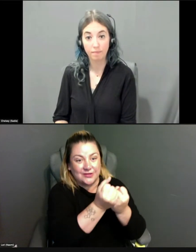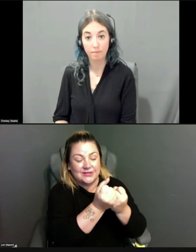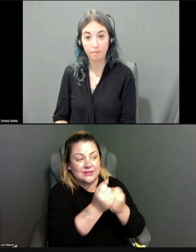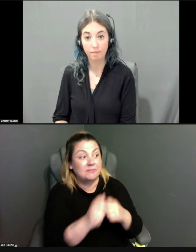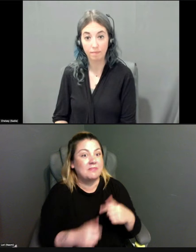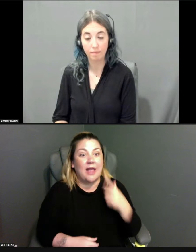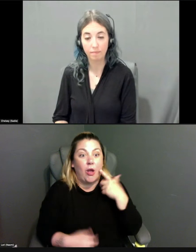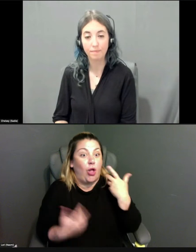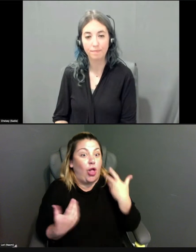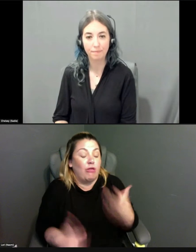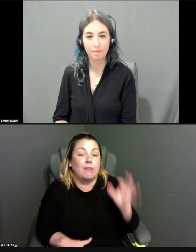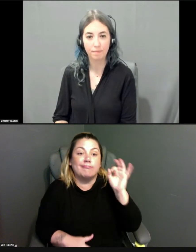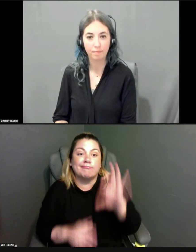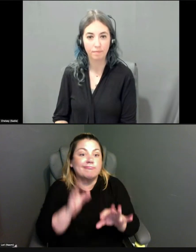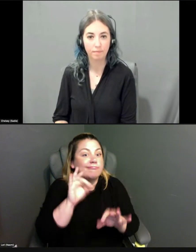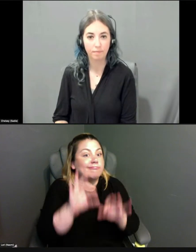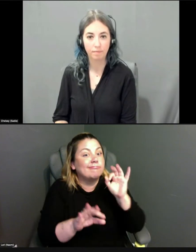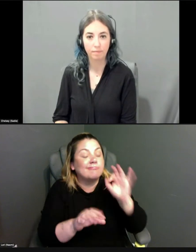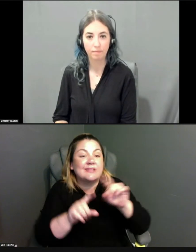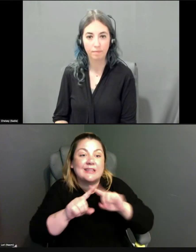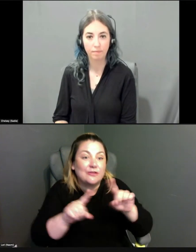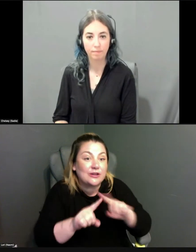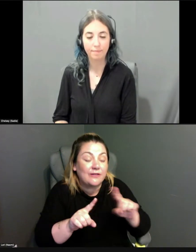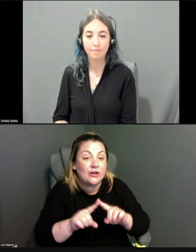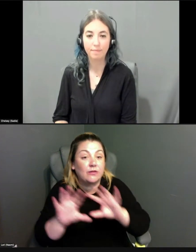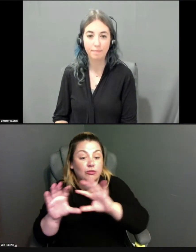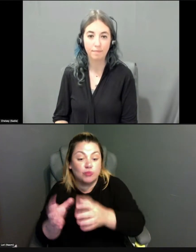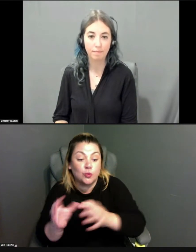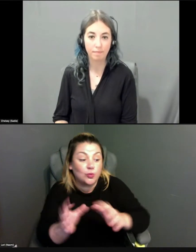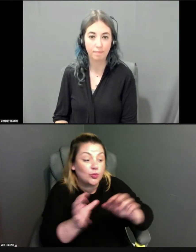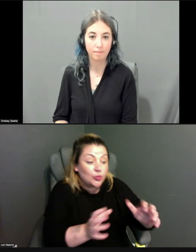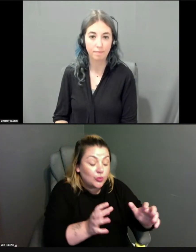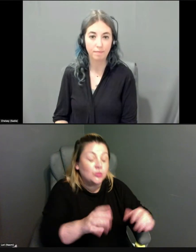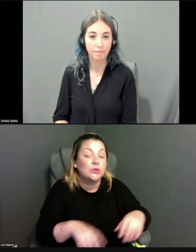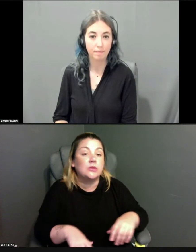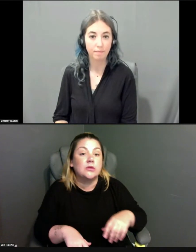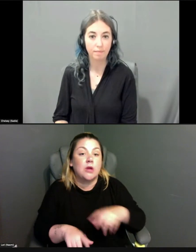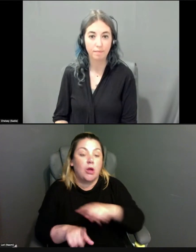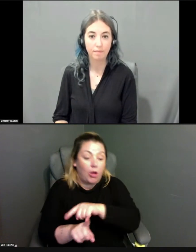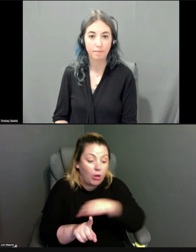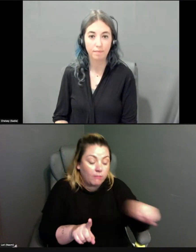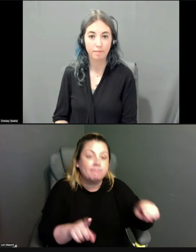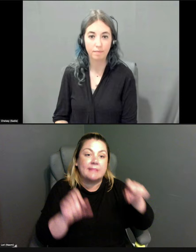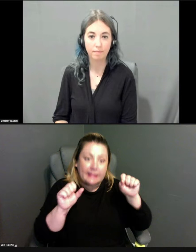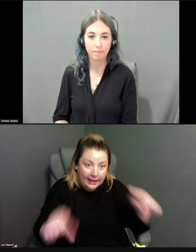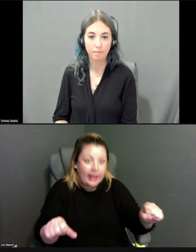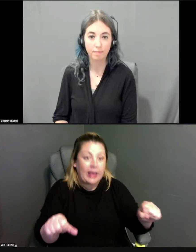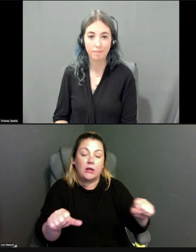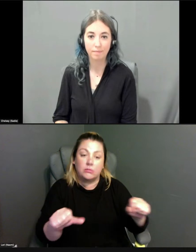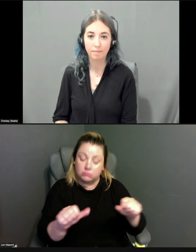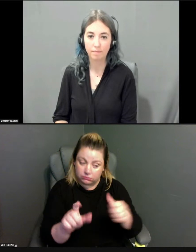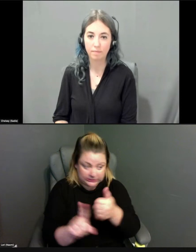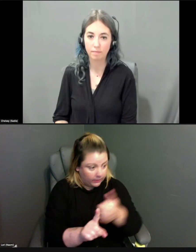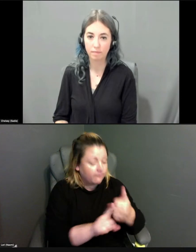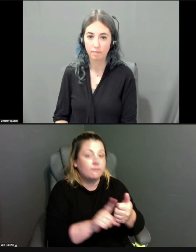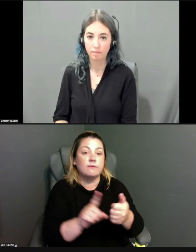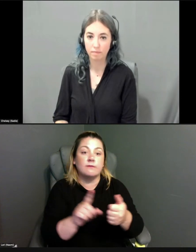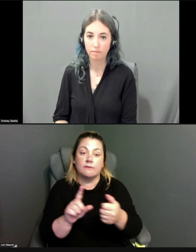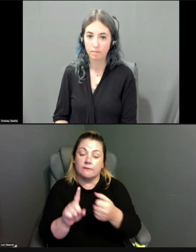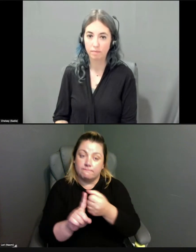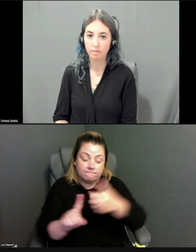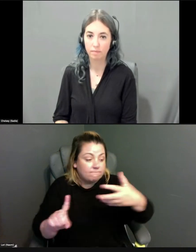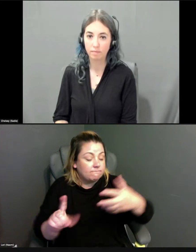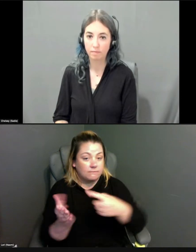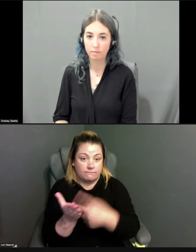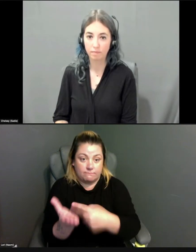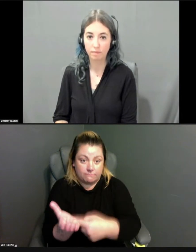named a lot of those already, and those are definitely things that there are better people to speak about in detail than us. But again, when we